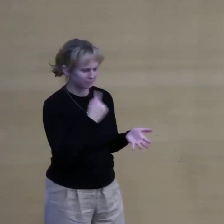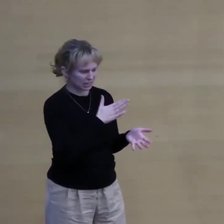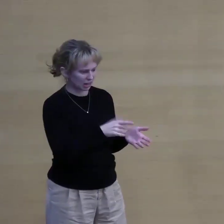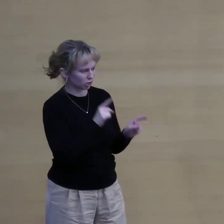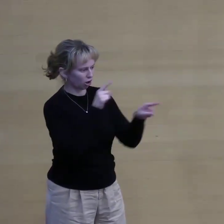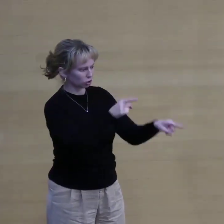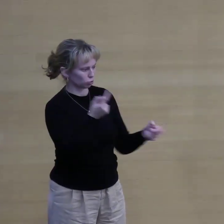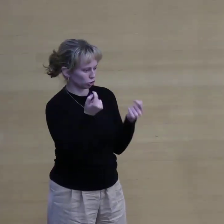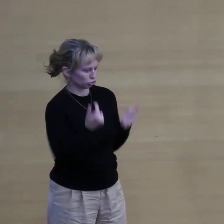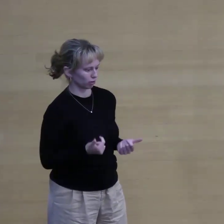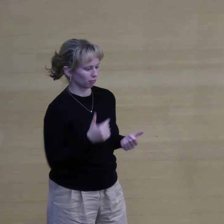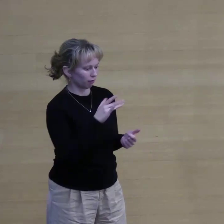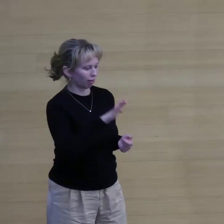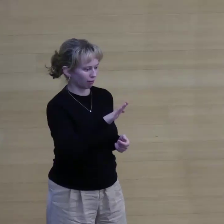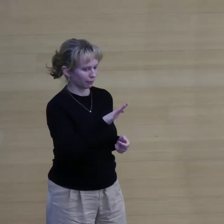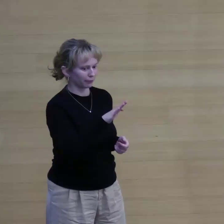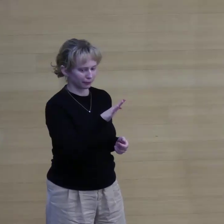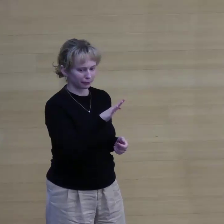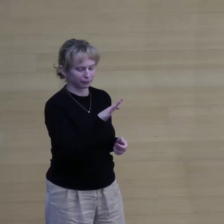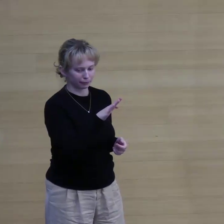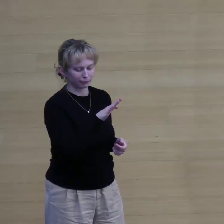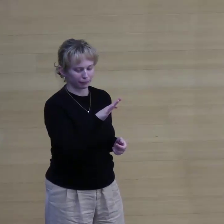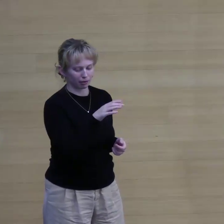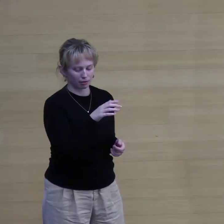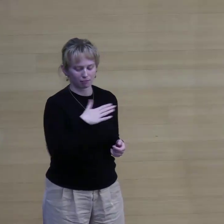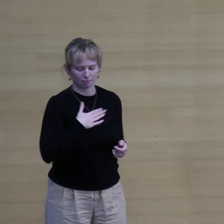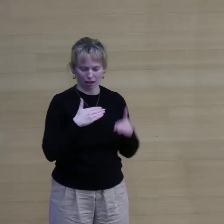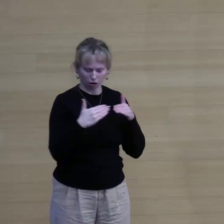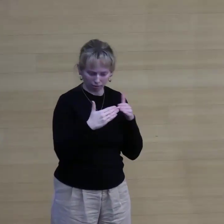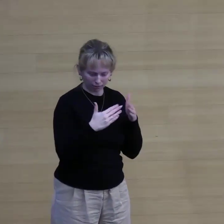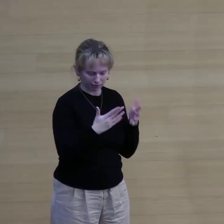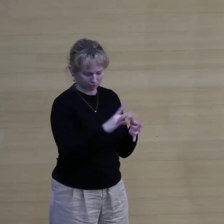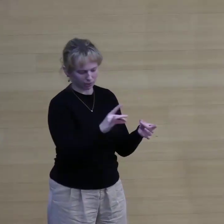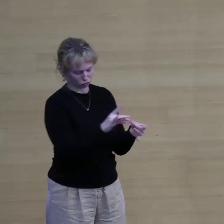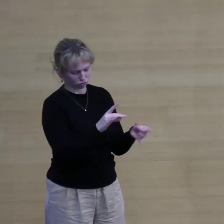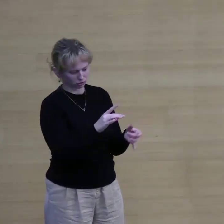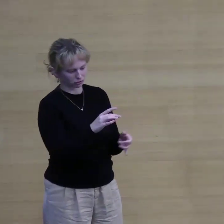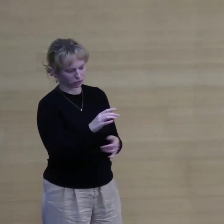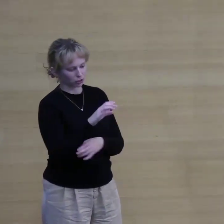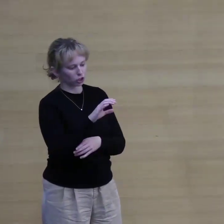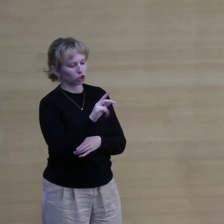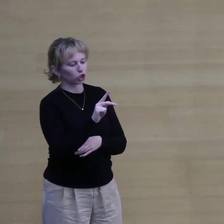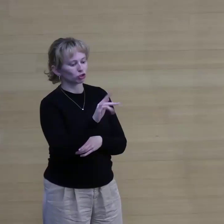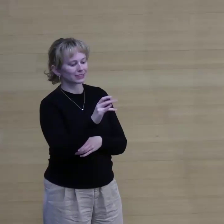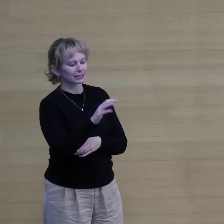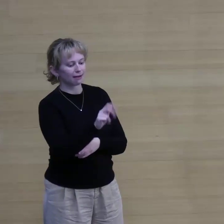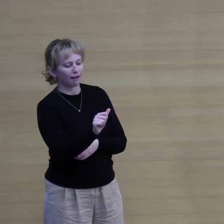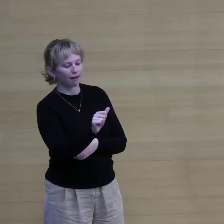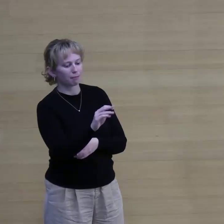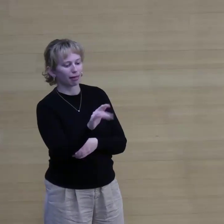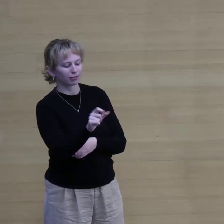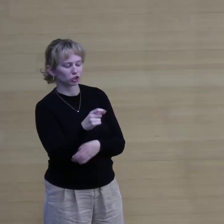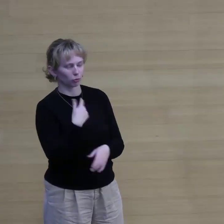a strip club. And my dear colleague, Christina Mills, and she'll kill me that I'm telling this